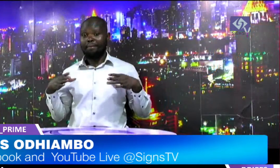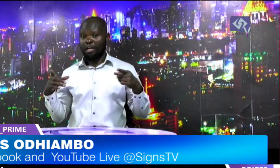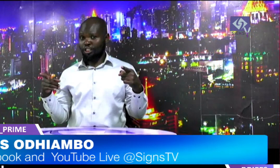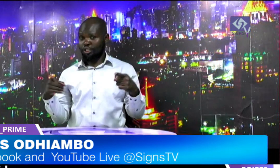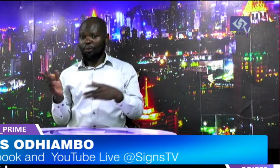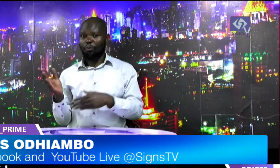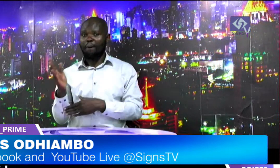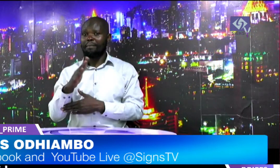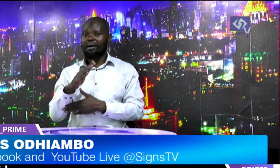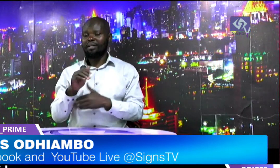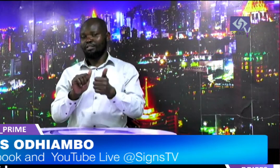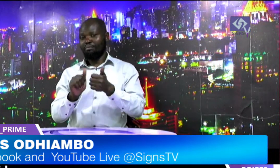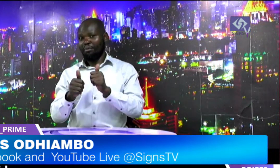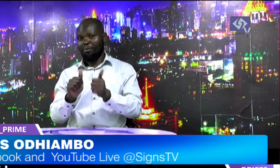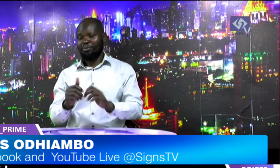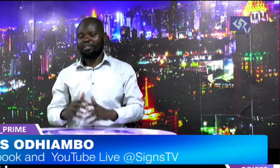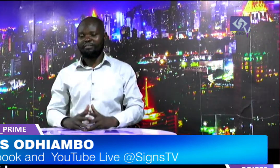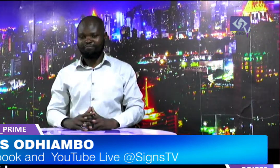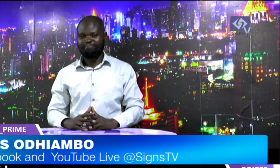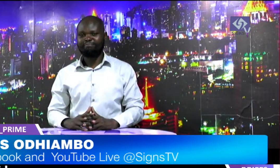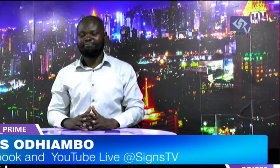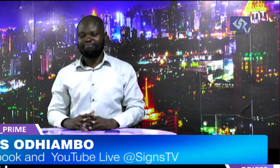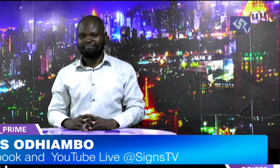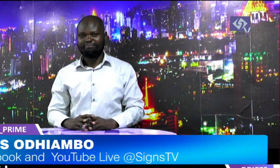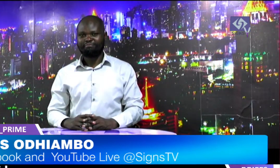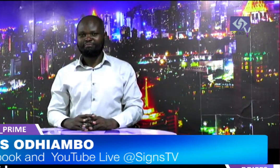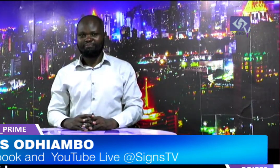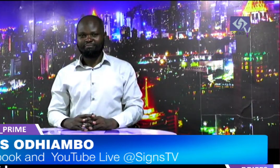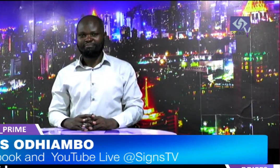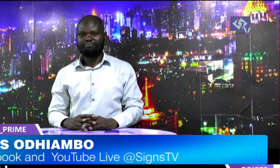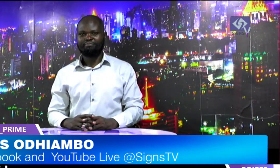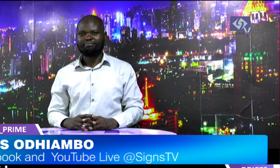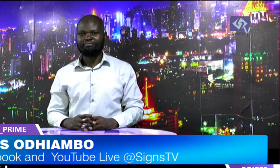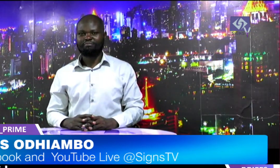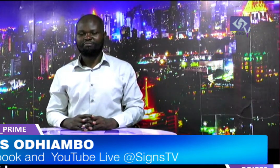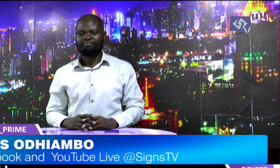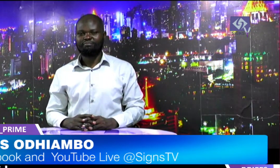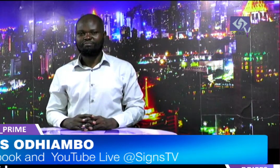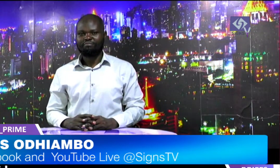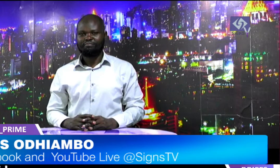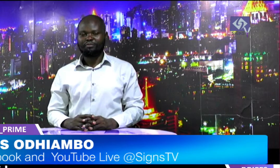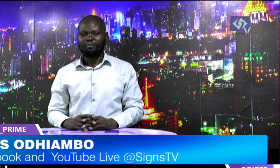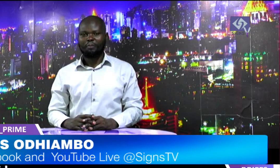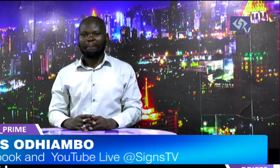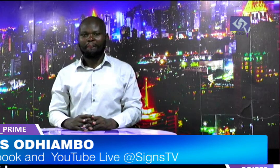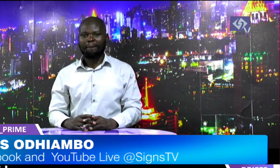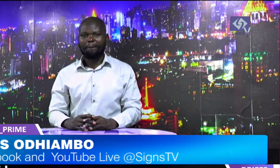Now we are done with our news. We have a short break and then we shall be back with the sports stories.